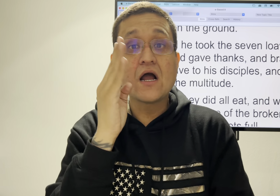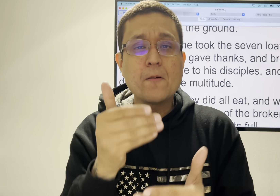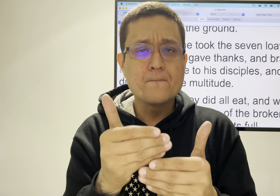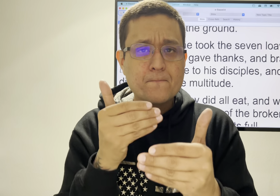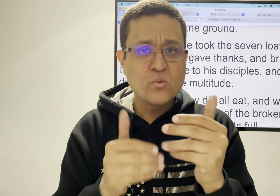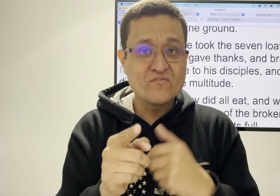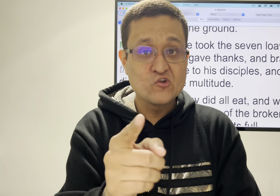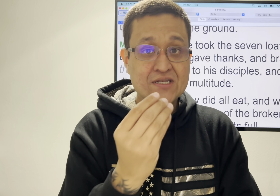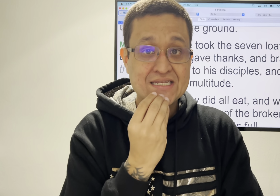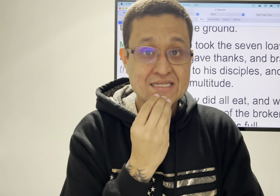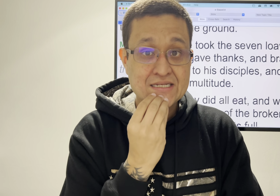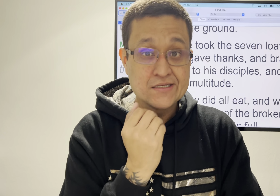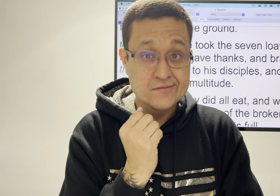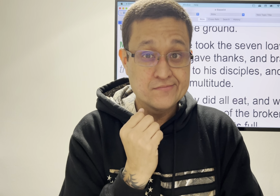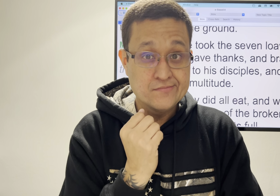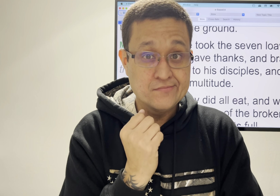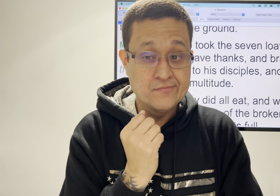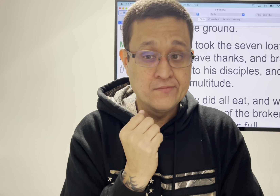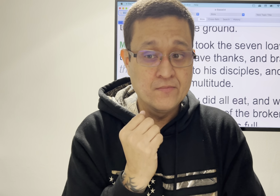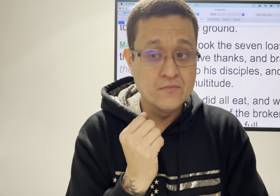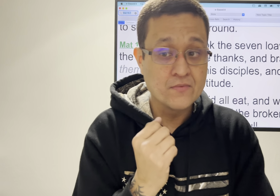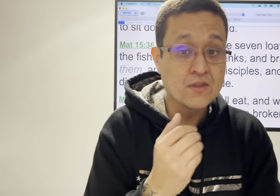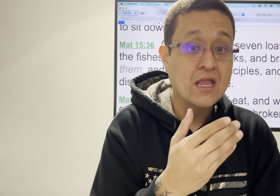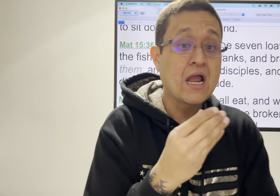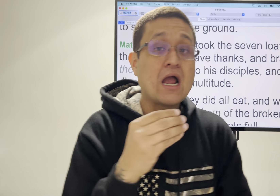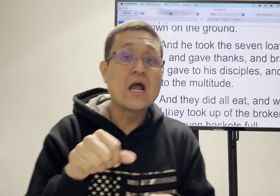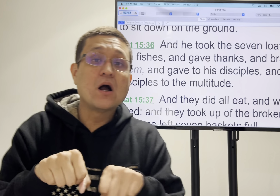That's why we always thank God before we eat.